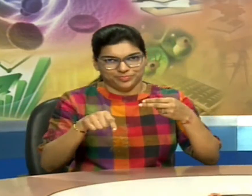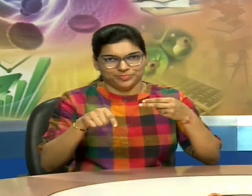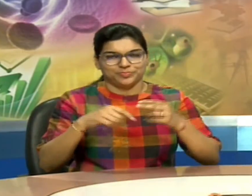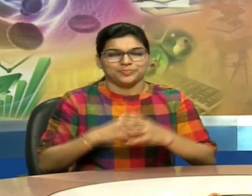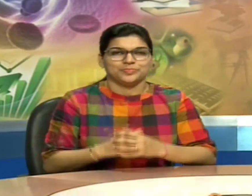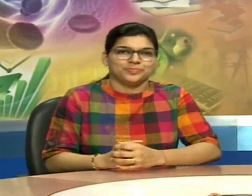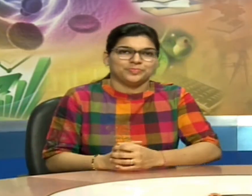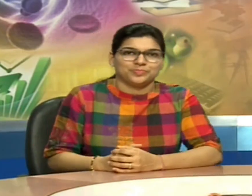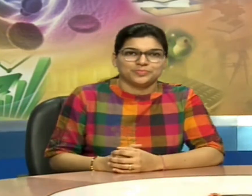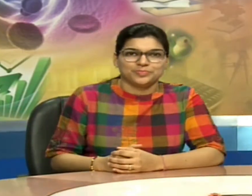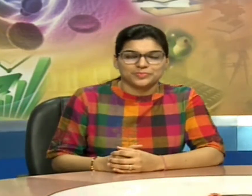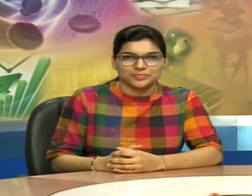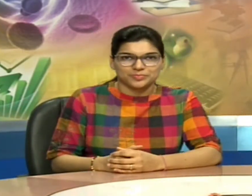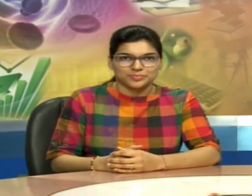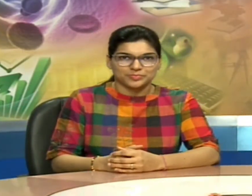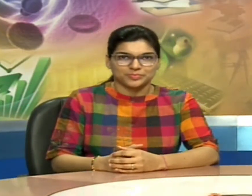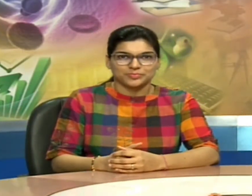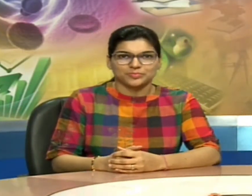This is our today's topic.